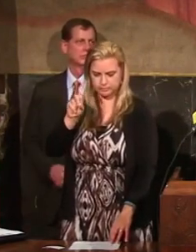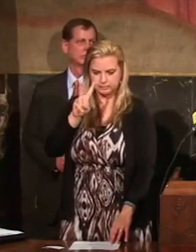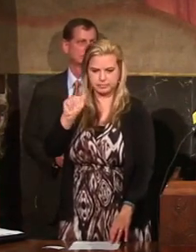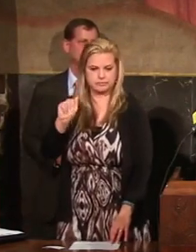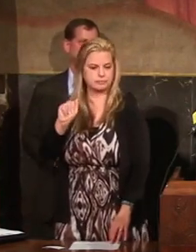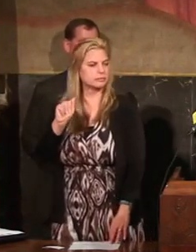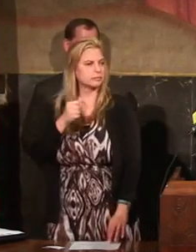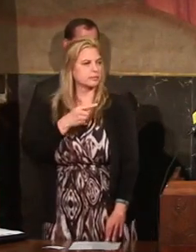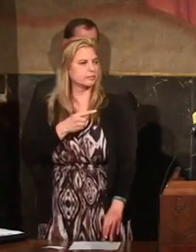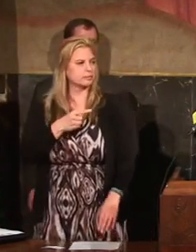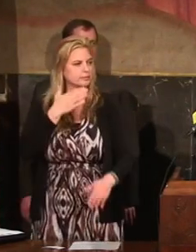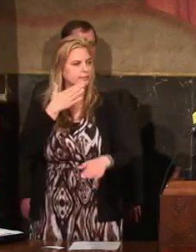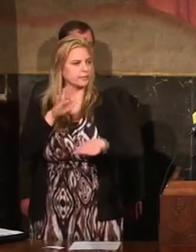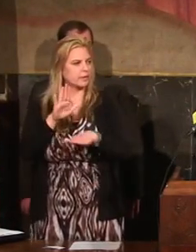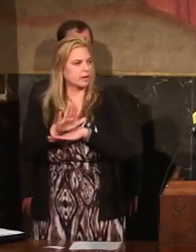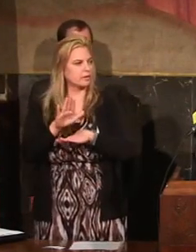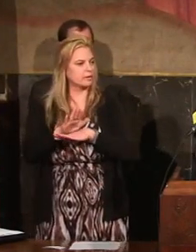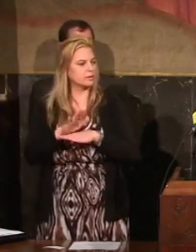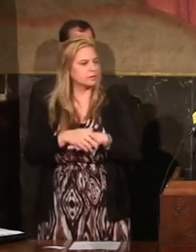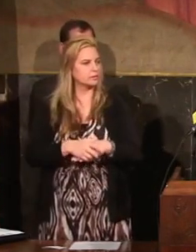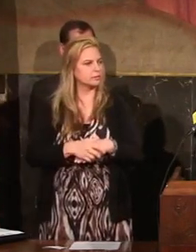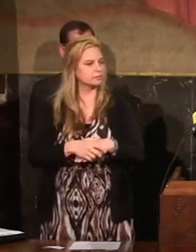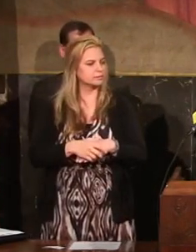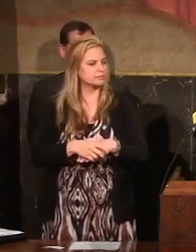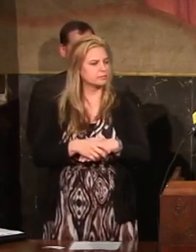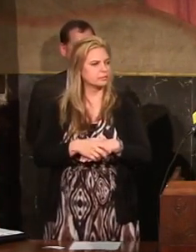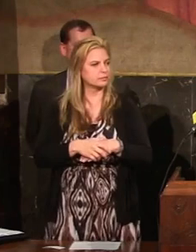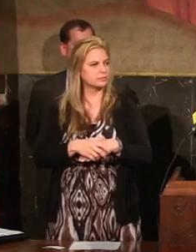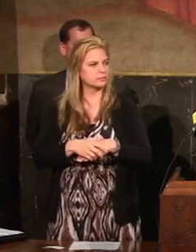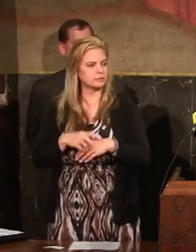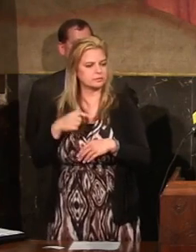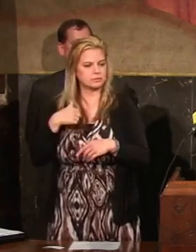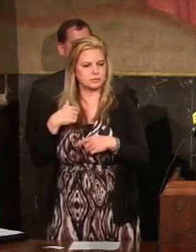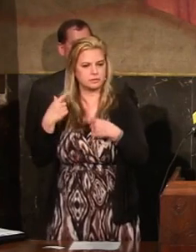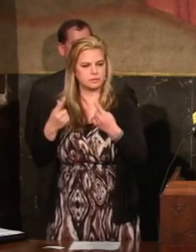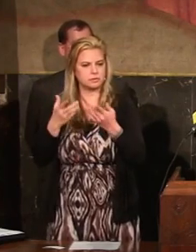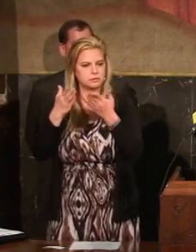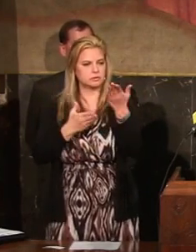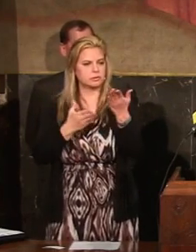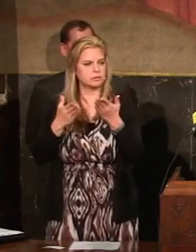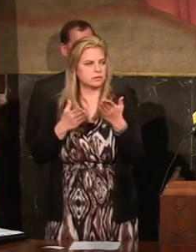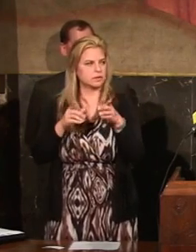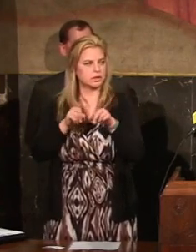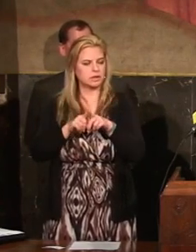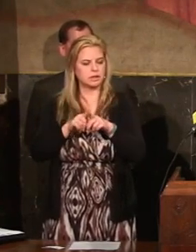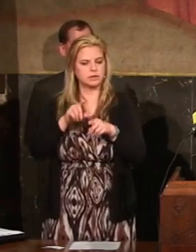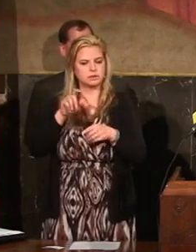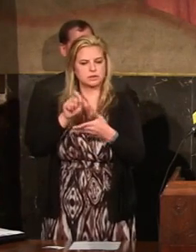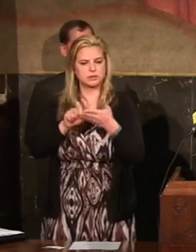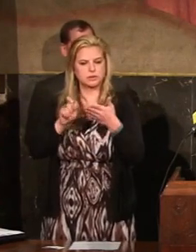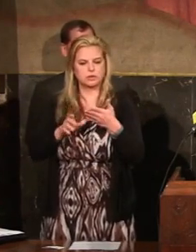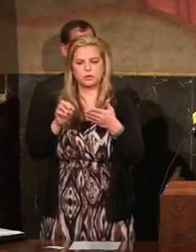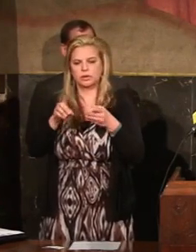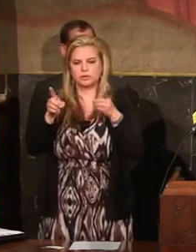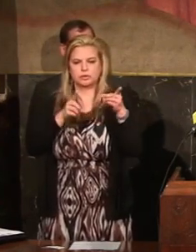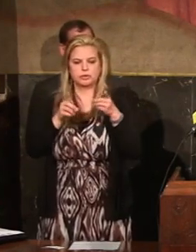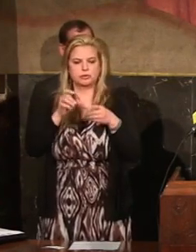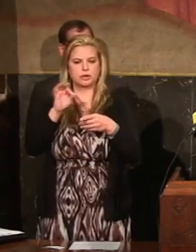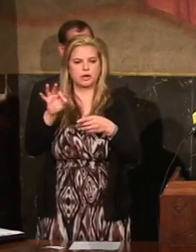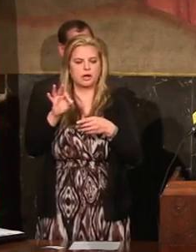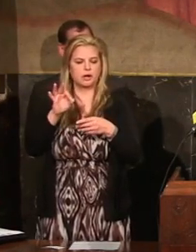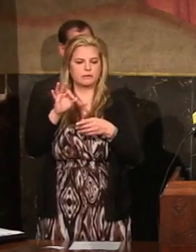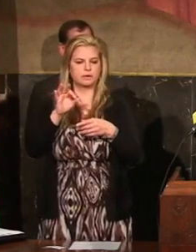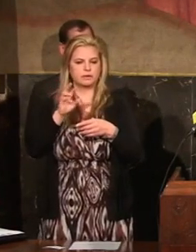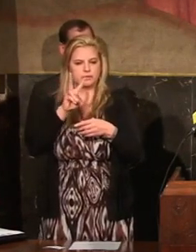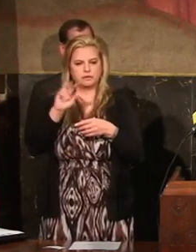Good afternoon, ladies and gentlemen. I've served as Secretary or Director of Veterans Affairs for